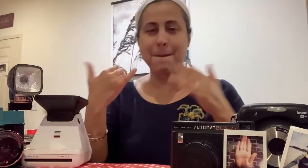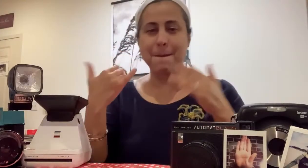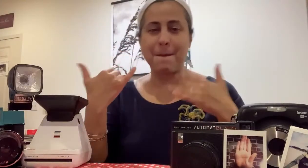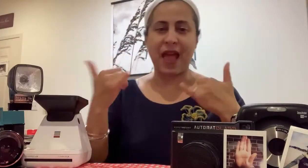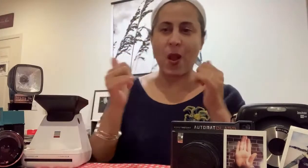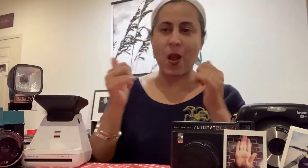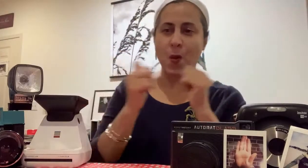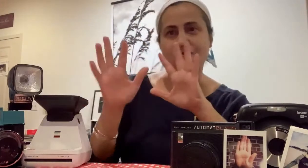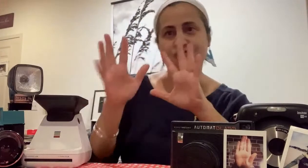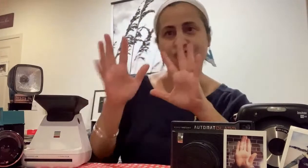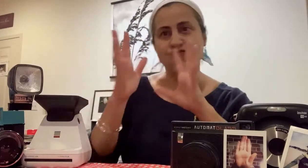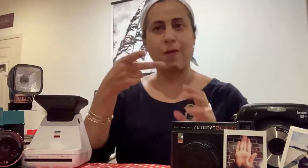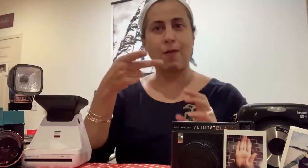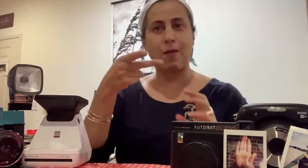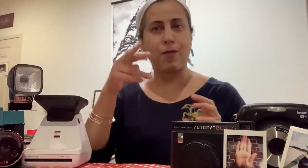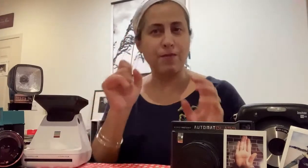There I played with film.